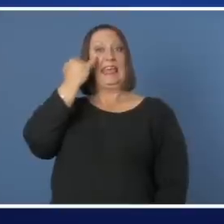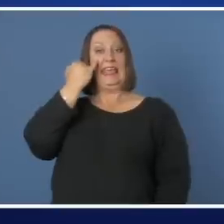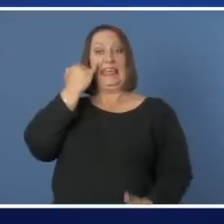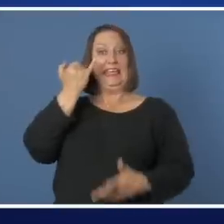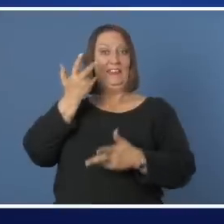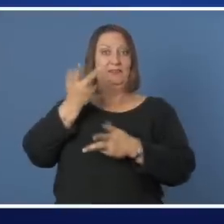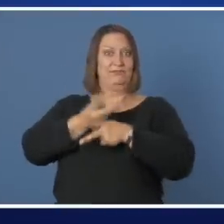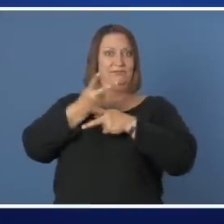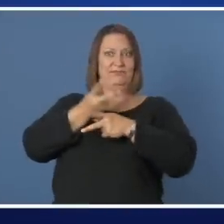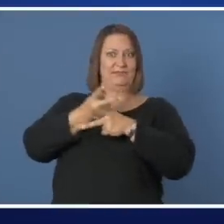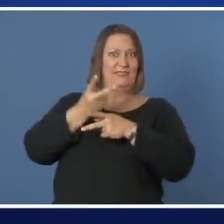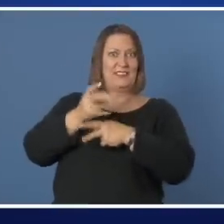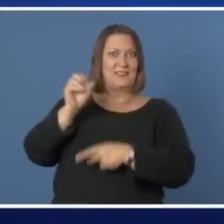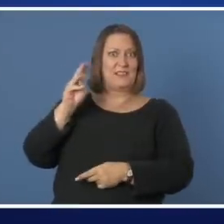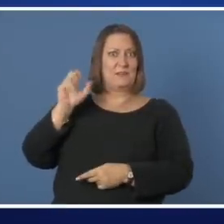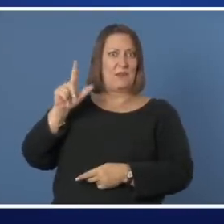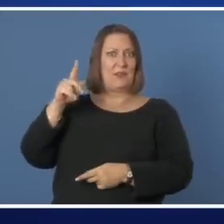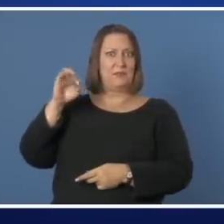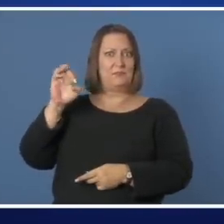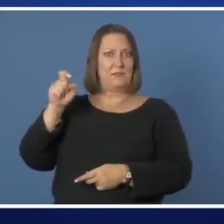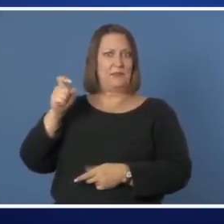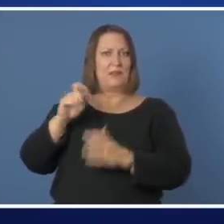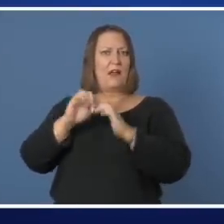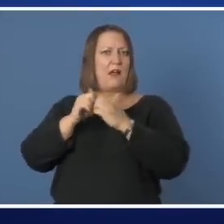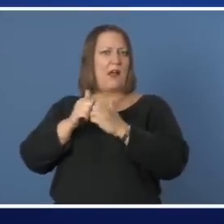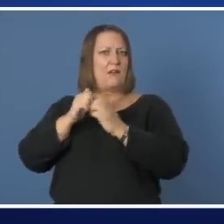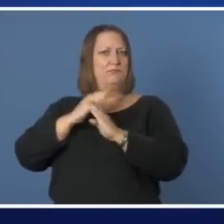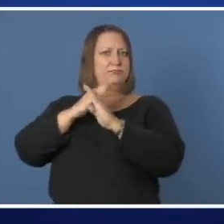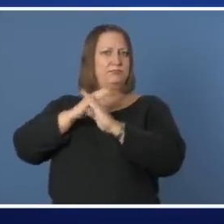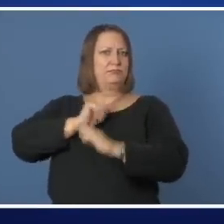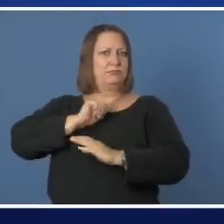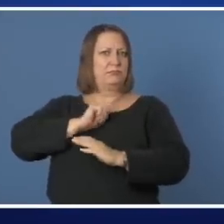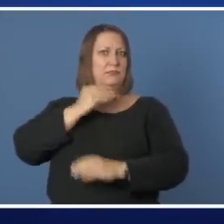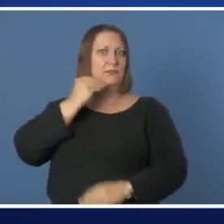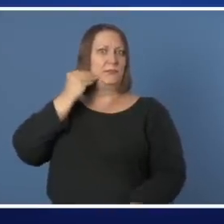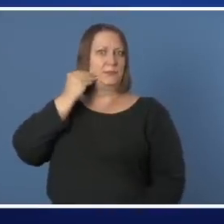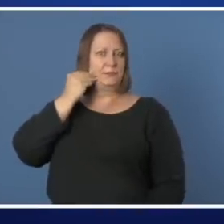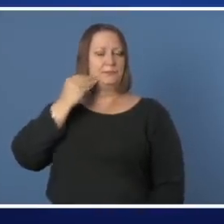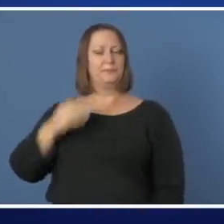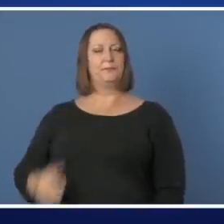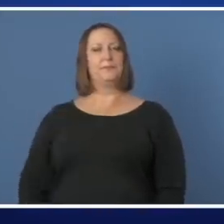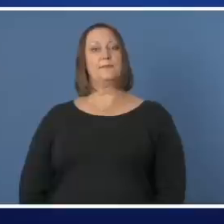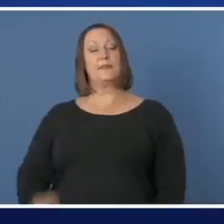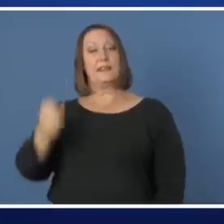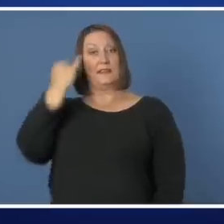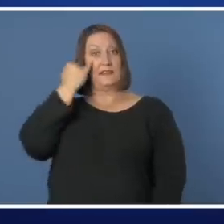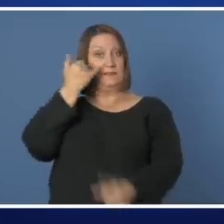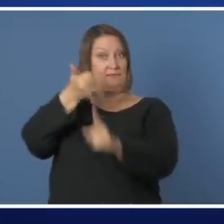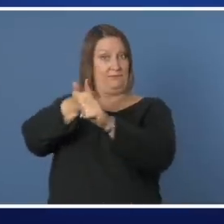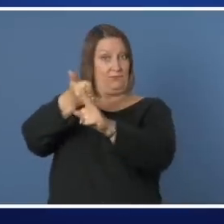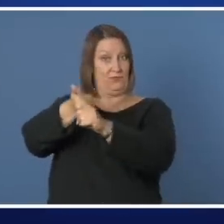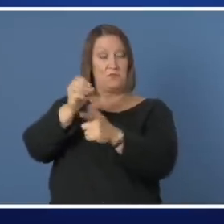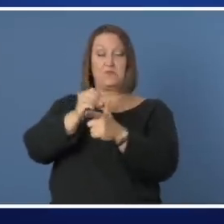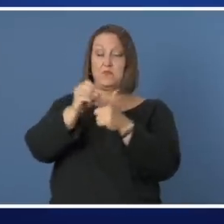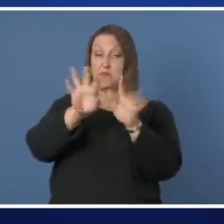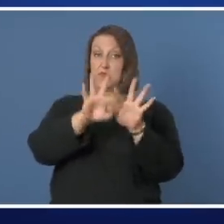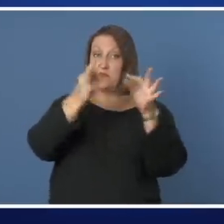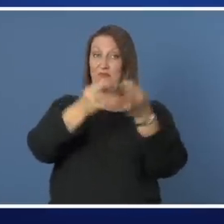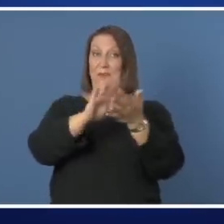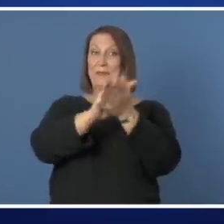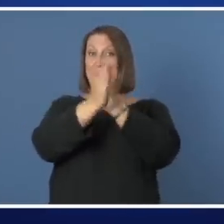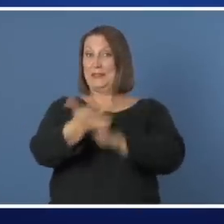smallpox family guide to home care if you or any